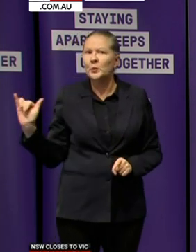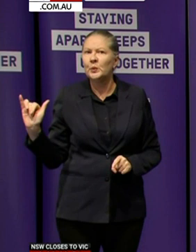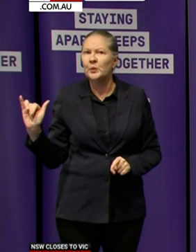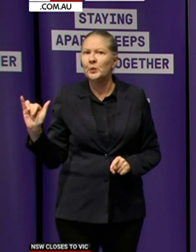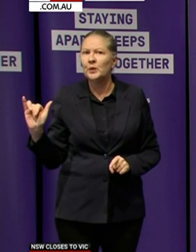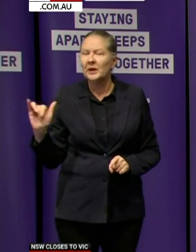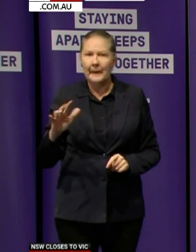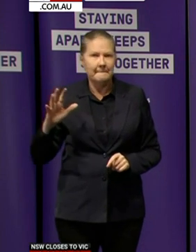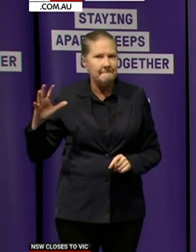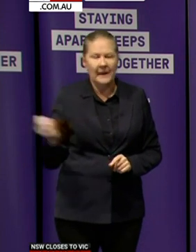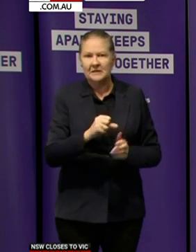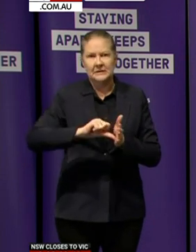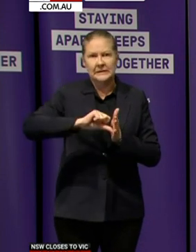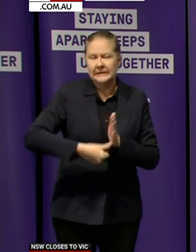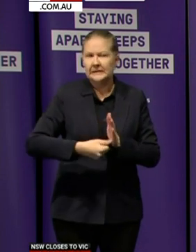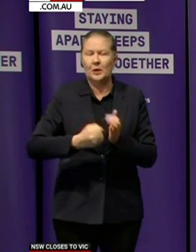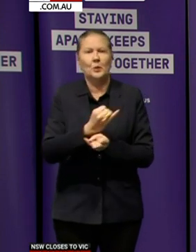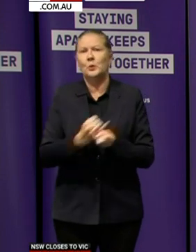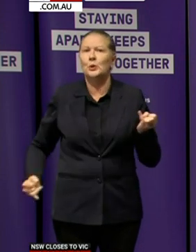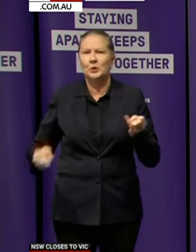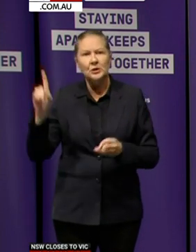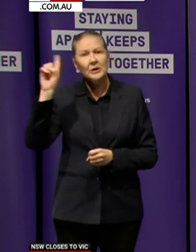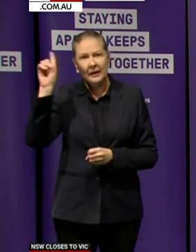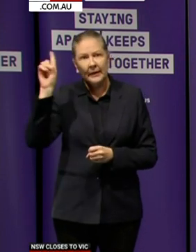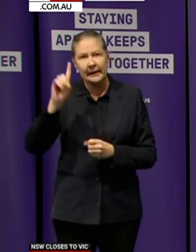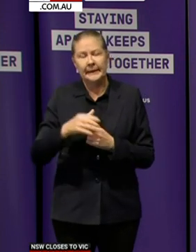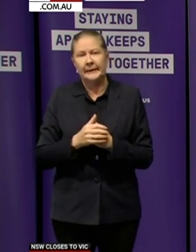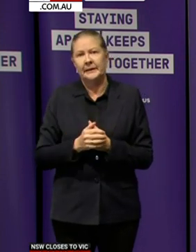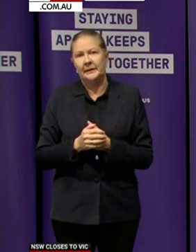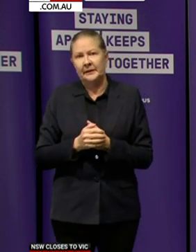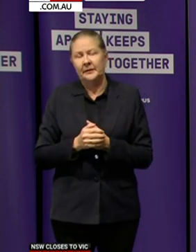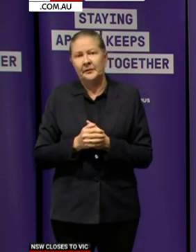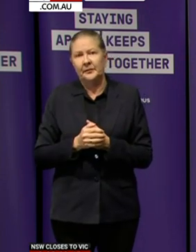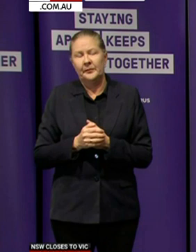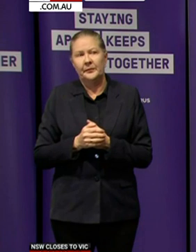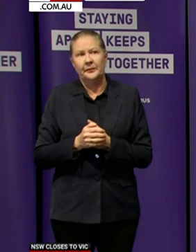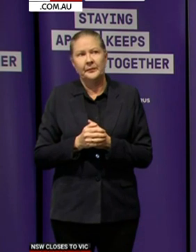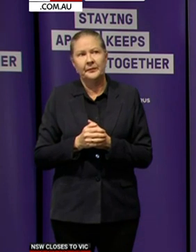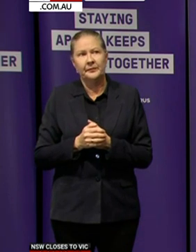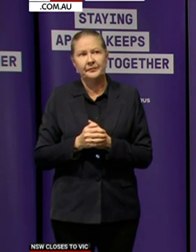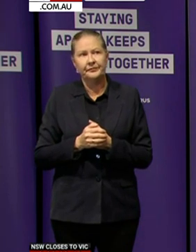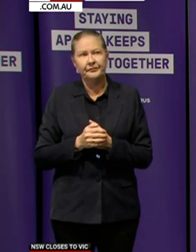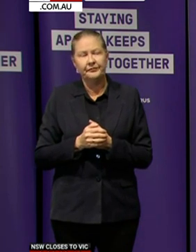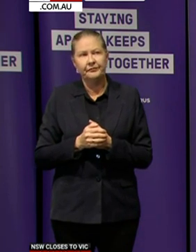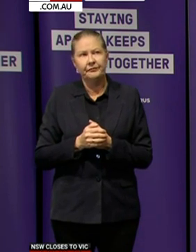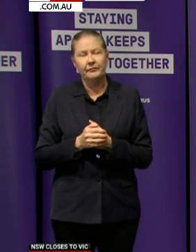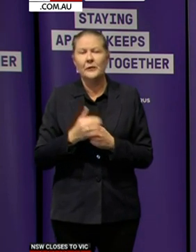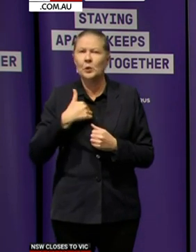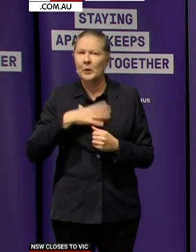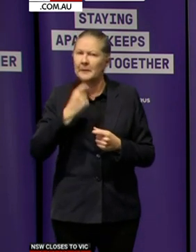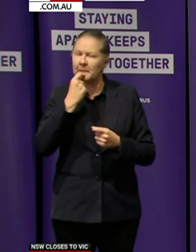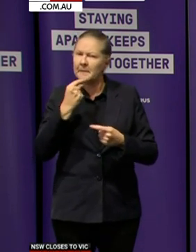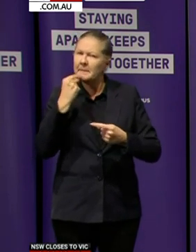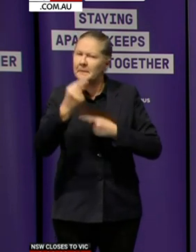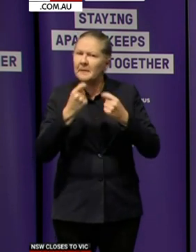if we don't take these steps today. There are a couple of differences to the stay-at-home order this